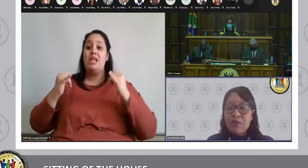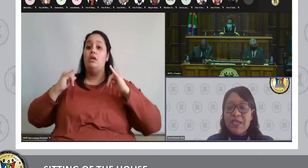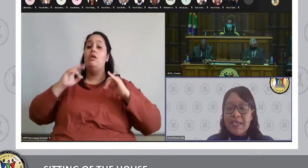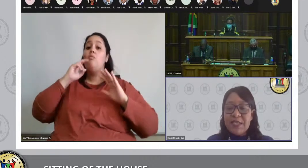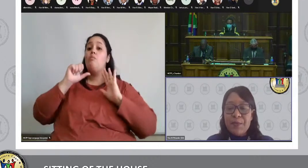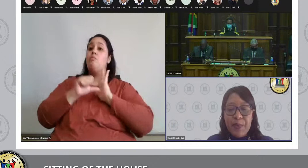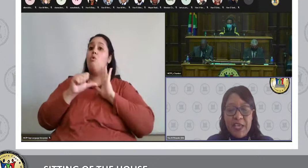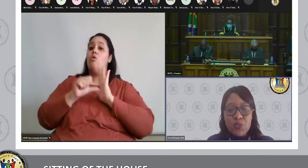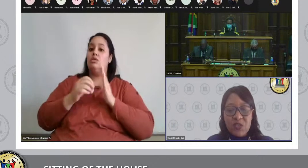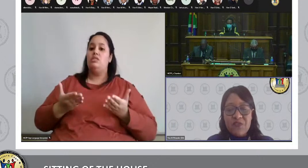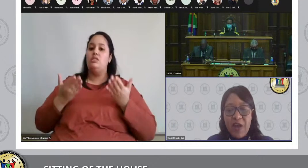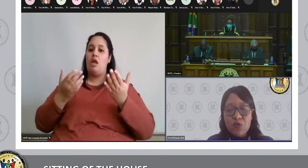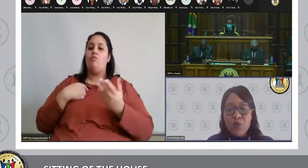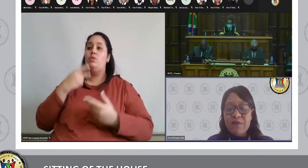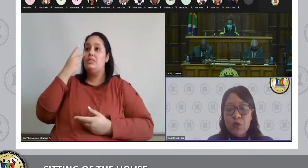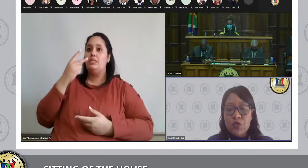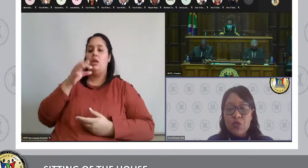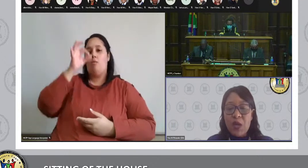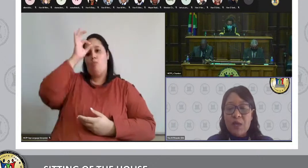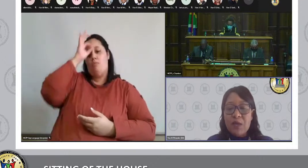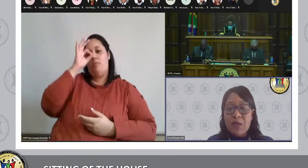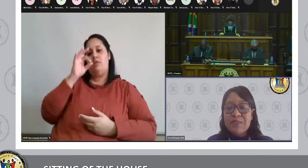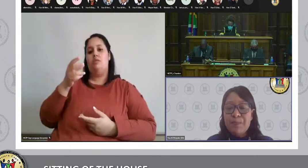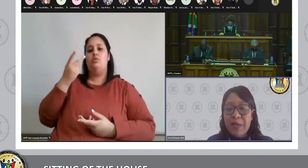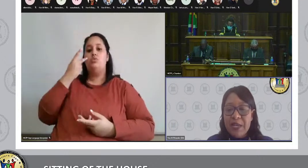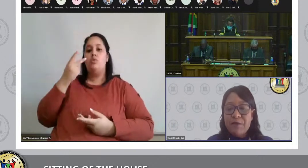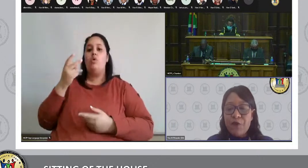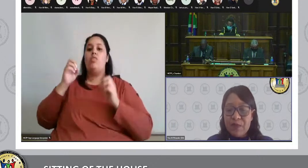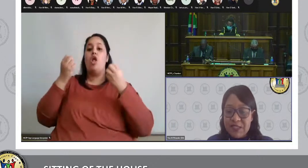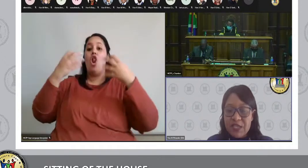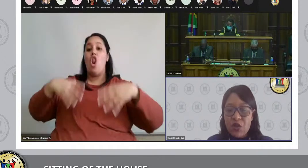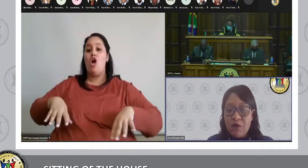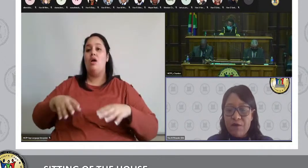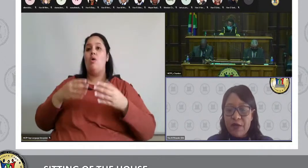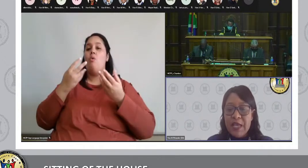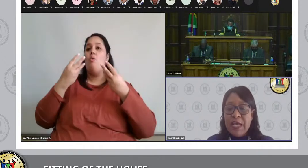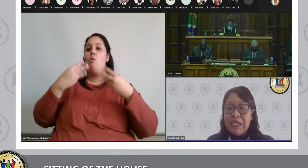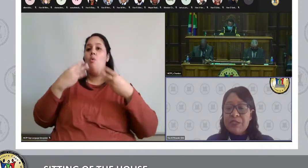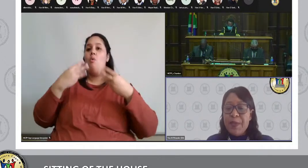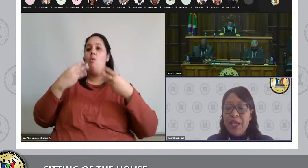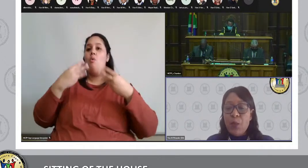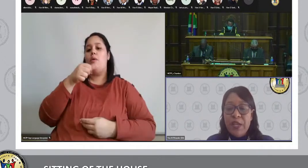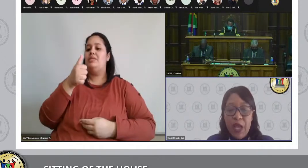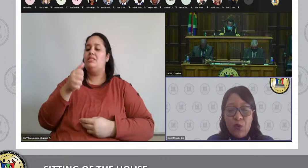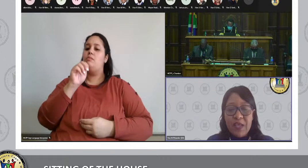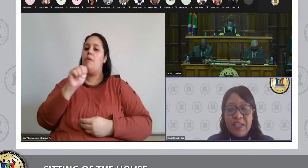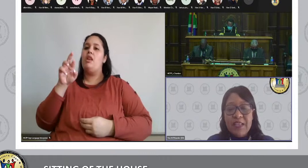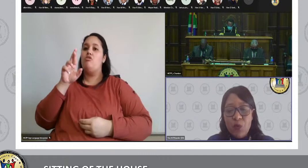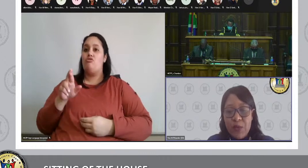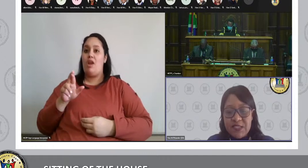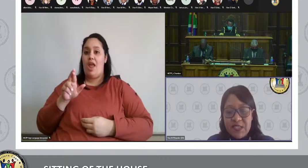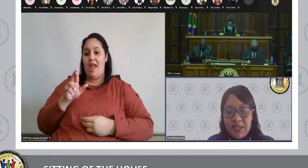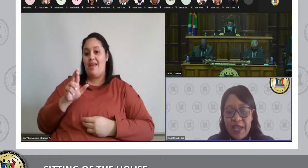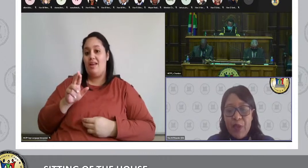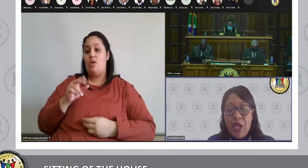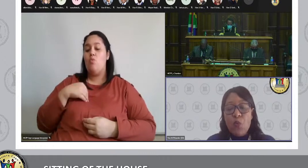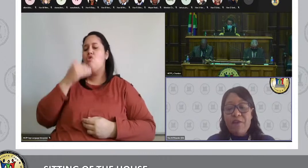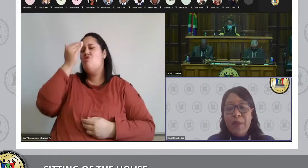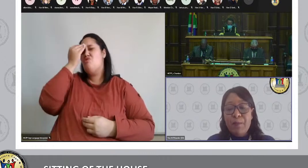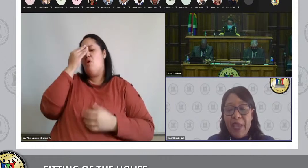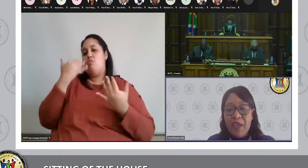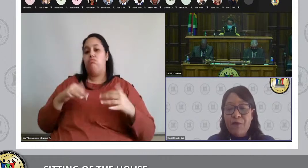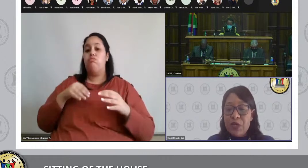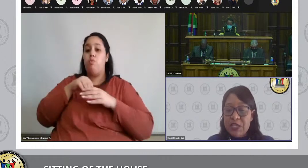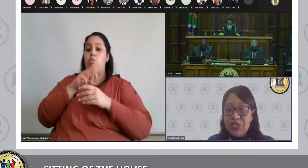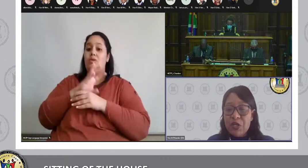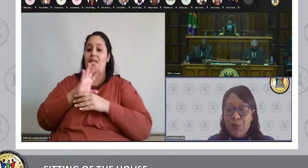note how the SAPS was found to have looted 1.6 billion from the state coffer. Speaker, we know that in the Western Cape, we've